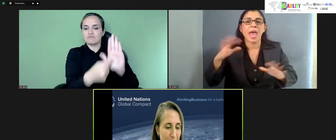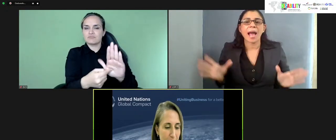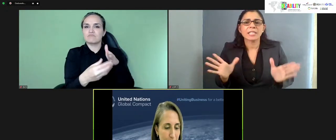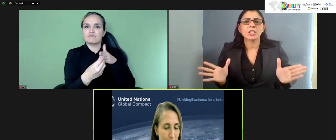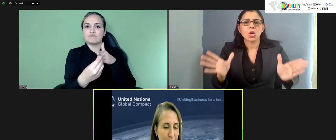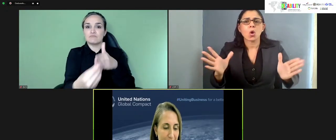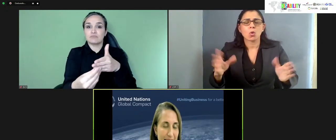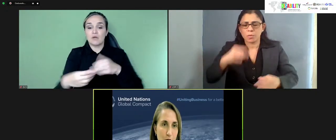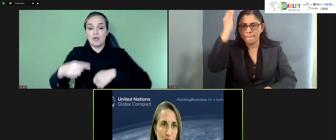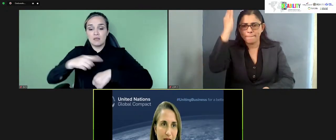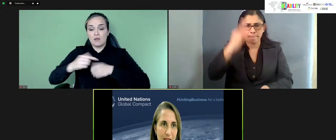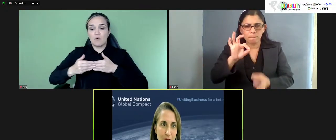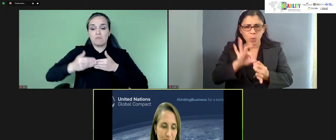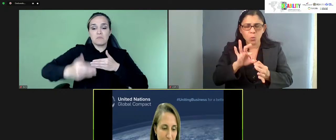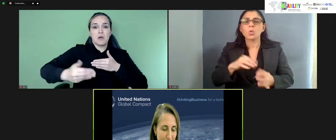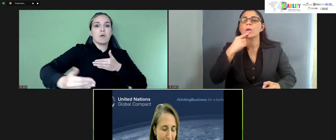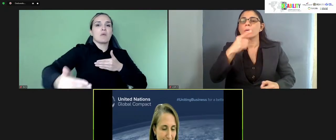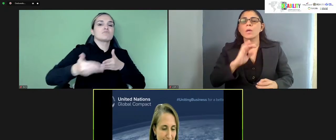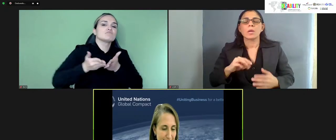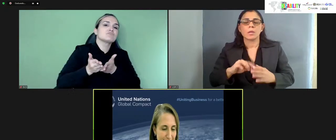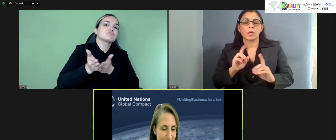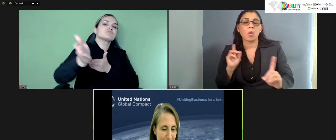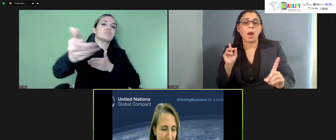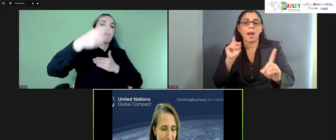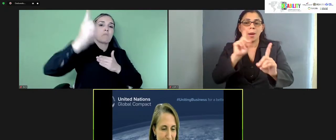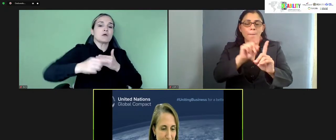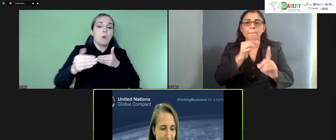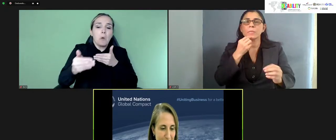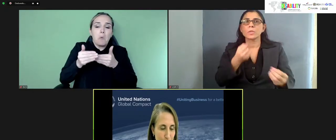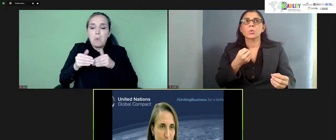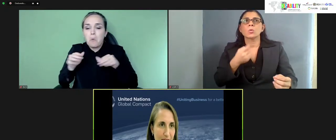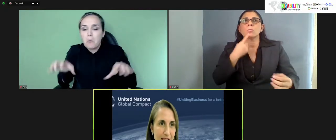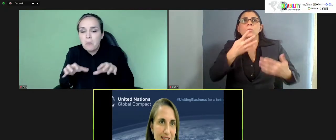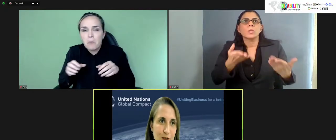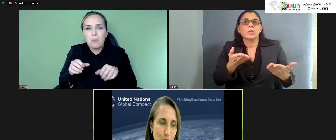plans in the medium and long term